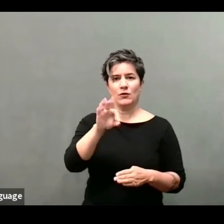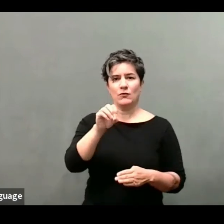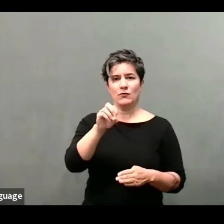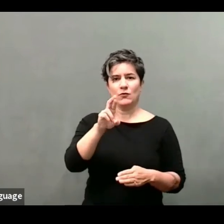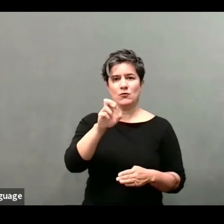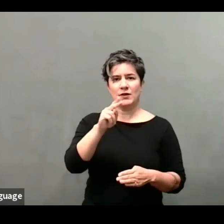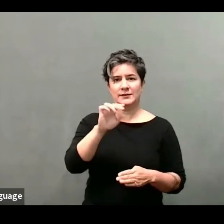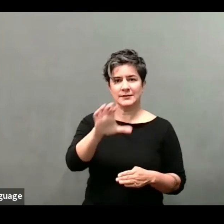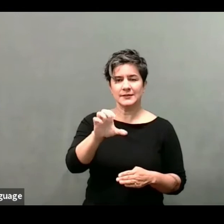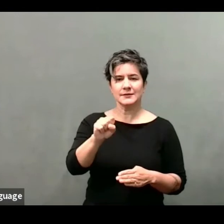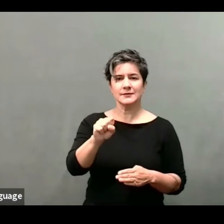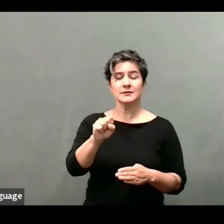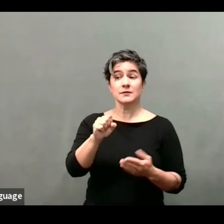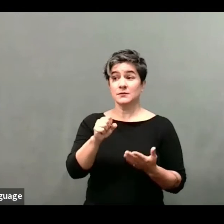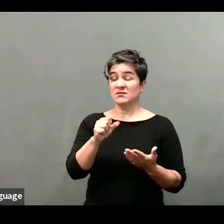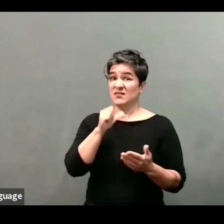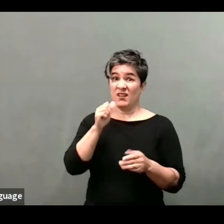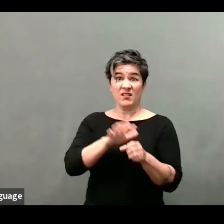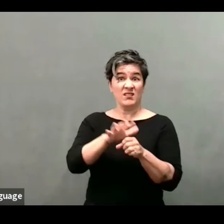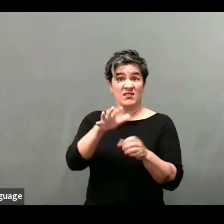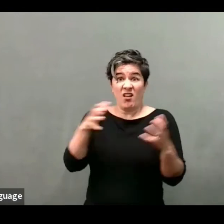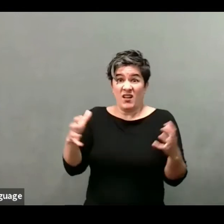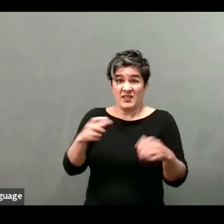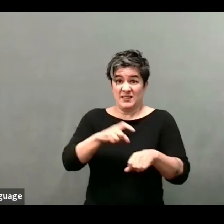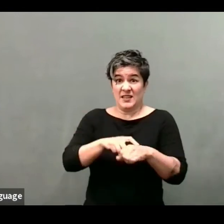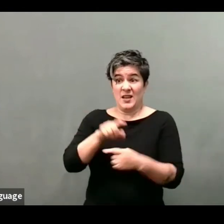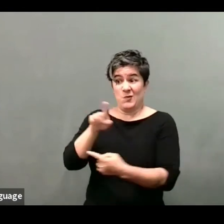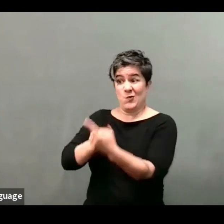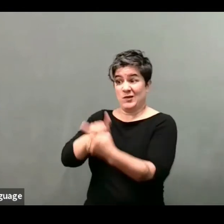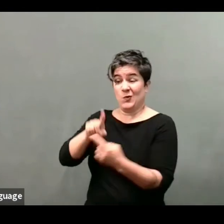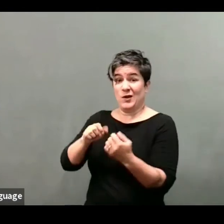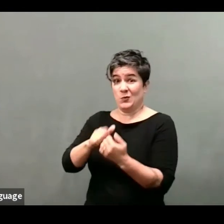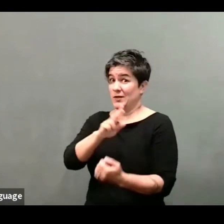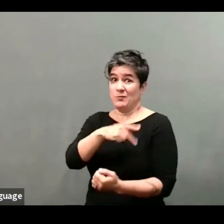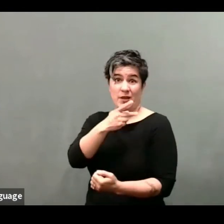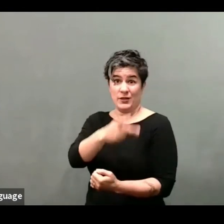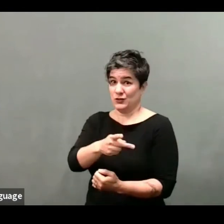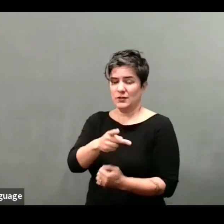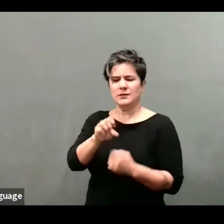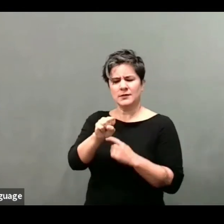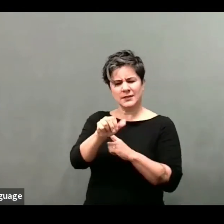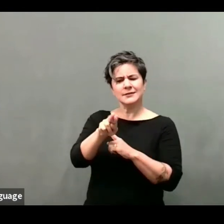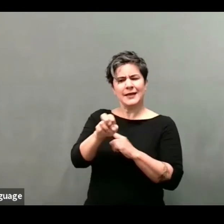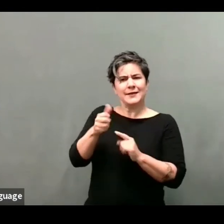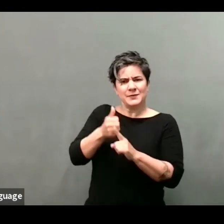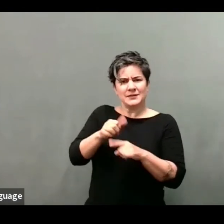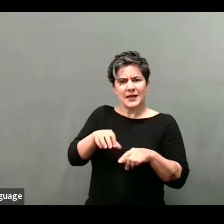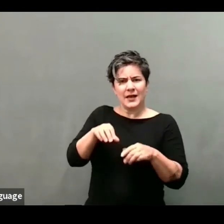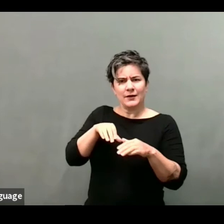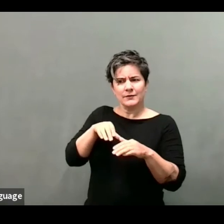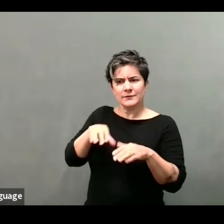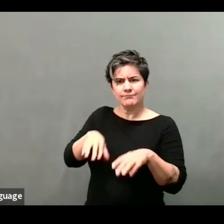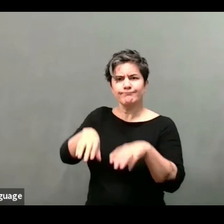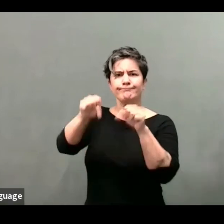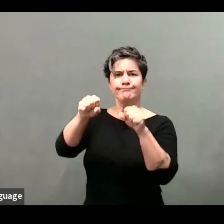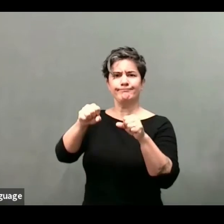lot of time available to really spend one-on-one with a patient, that the SANE is taking care of all that really